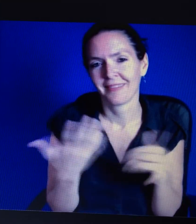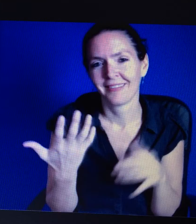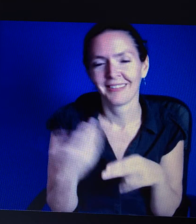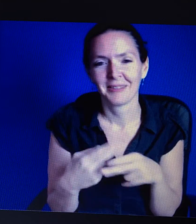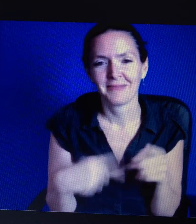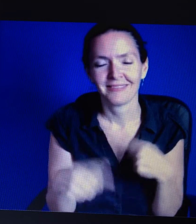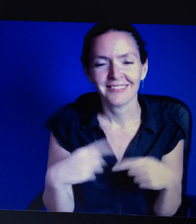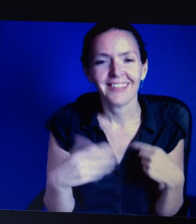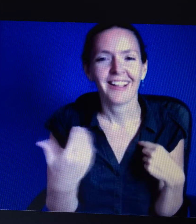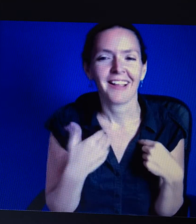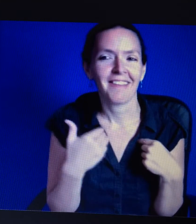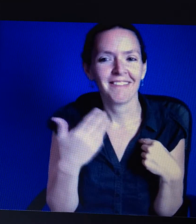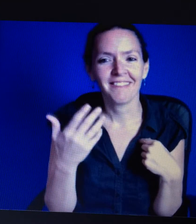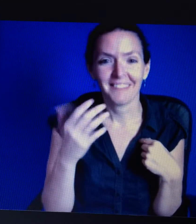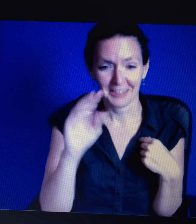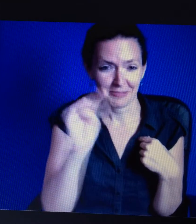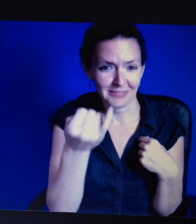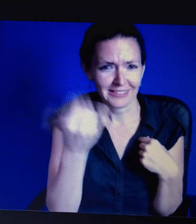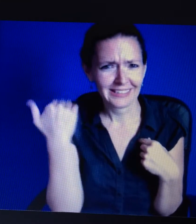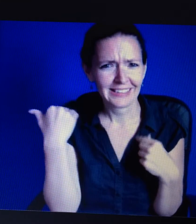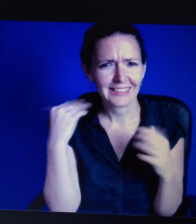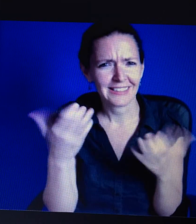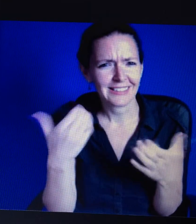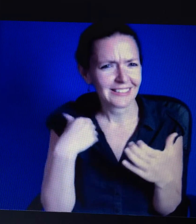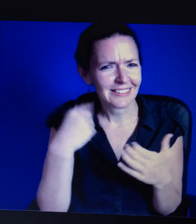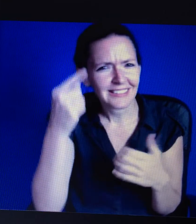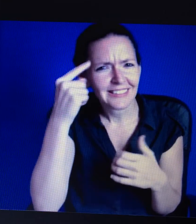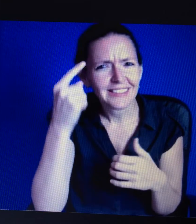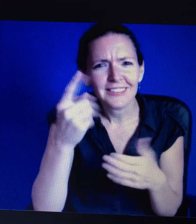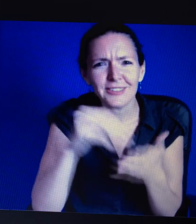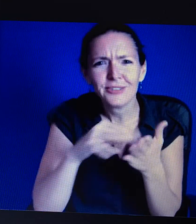ANS. Sometimes you can play around with name signs.